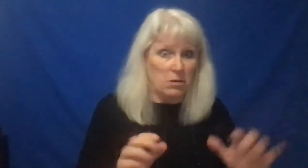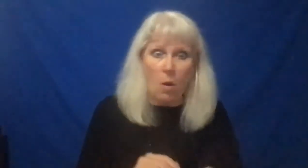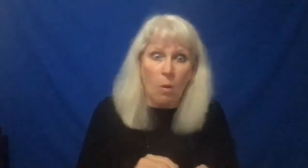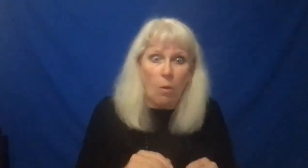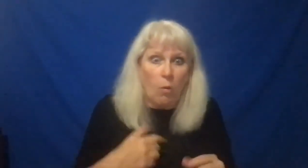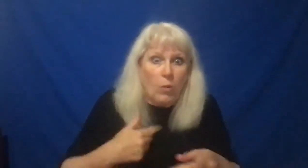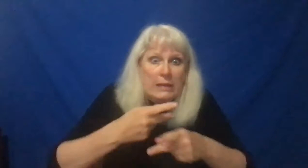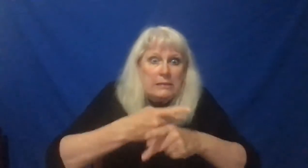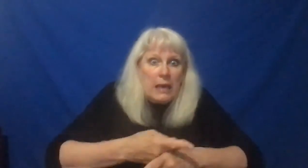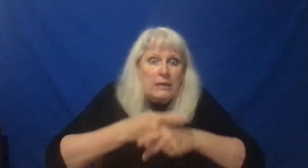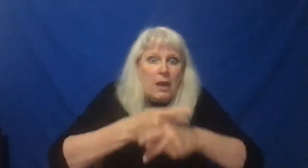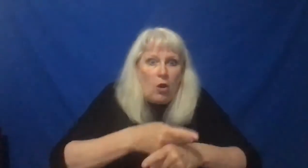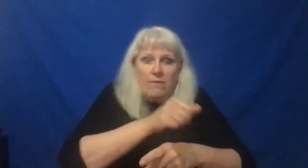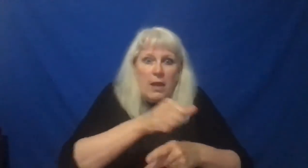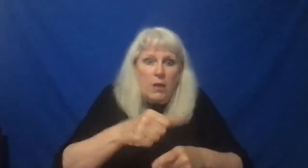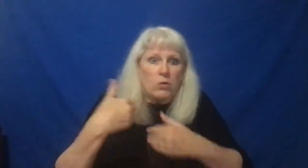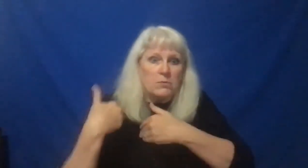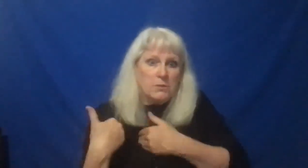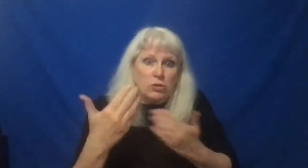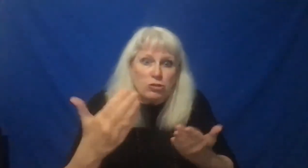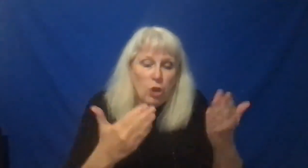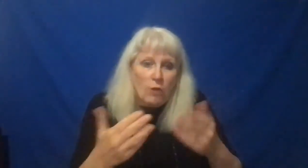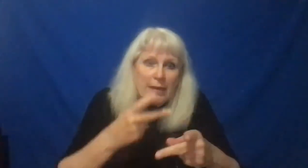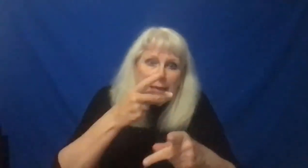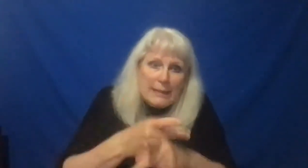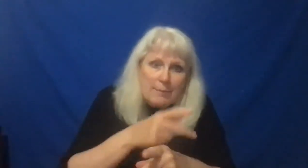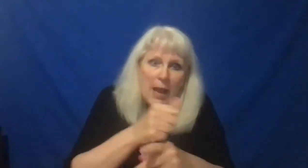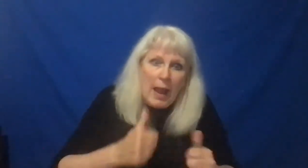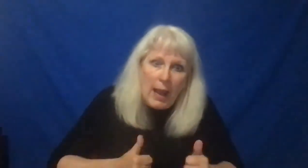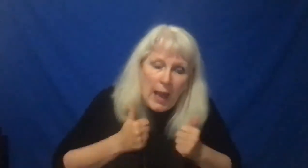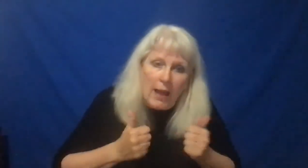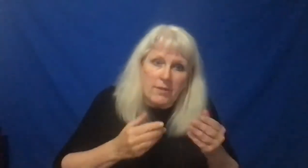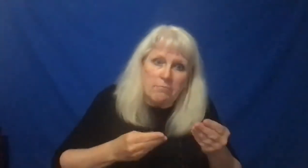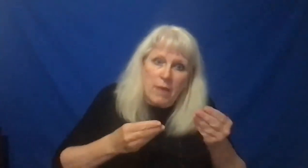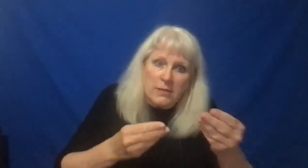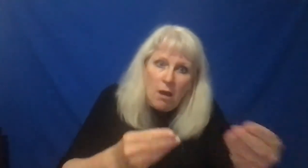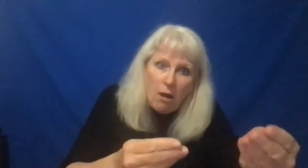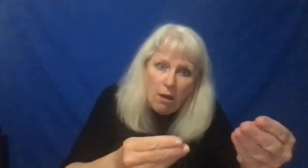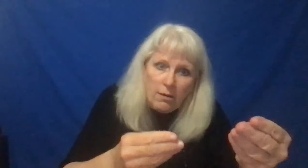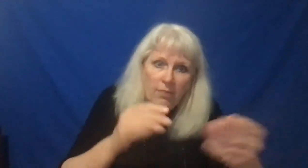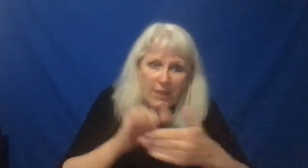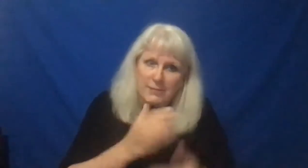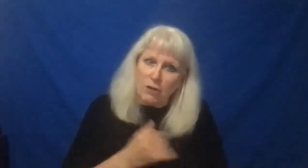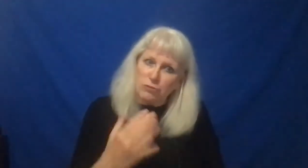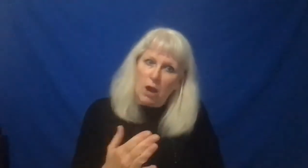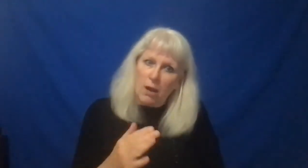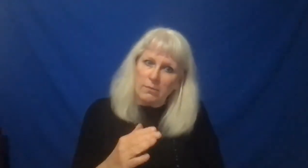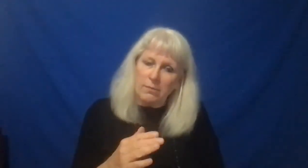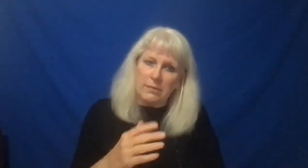caretakers, stewards, to preserve the spiritual quality of our fellowship. Keep it whole for those